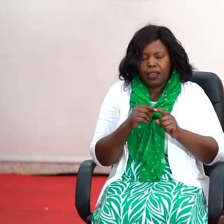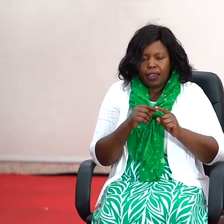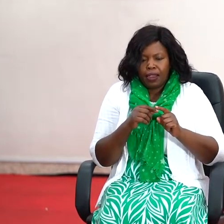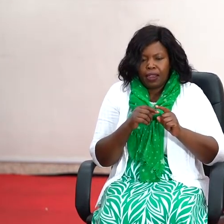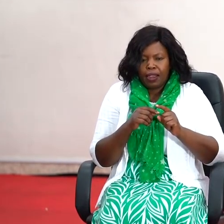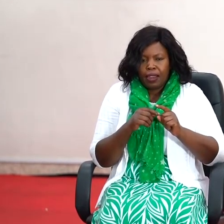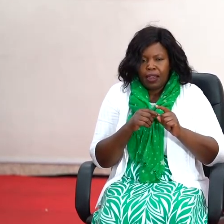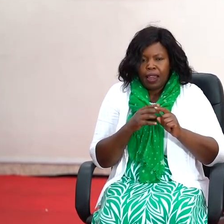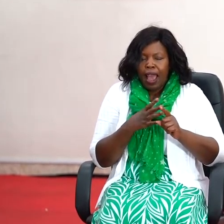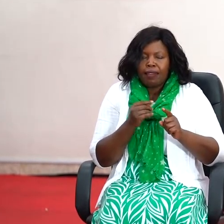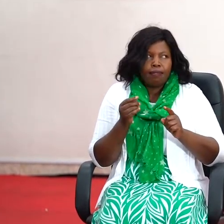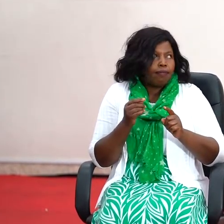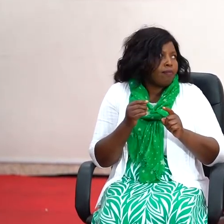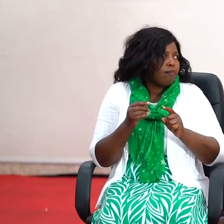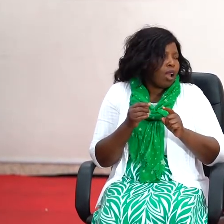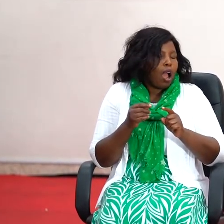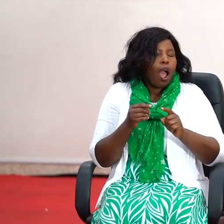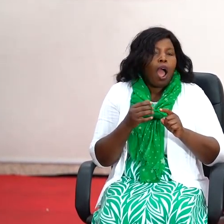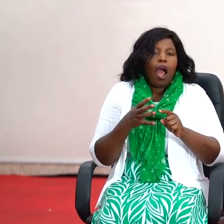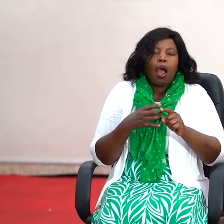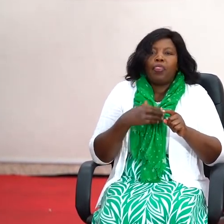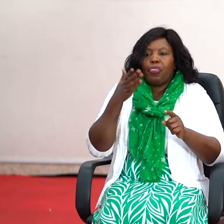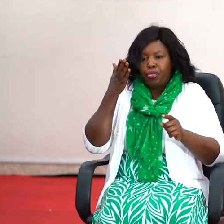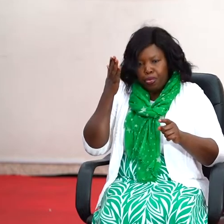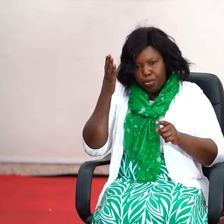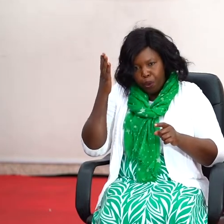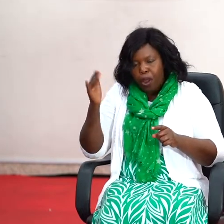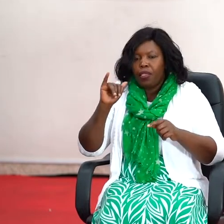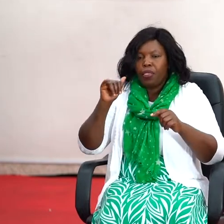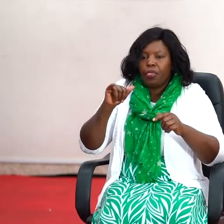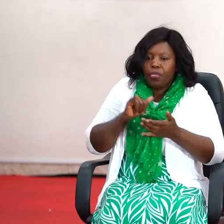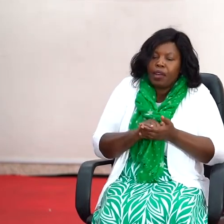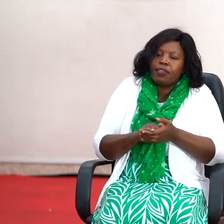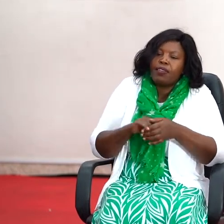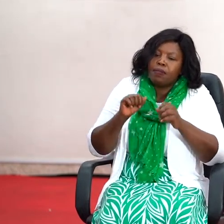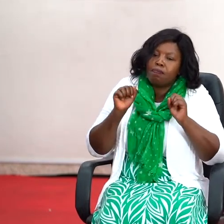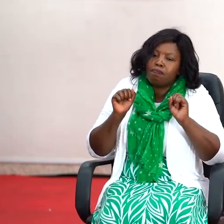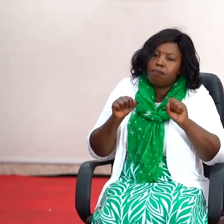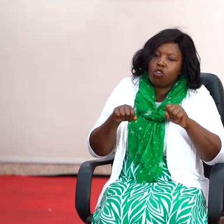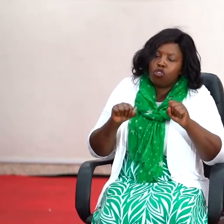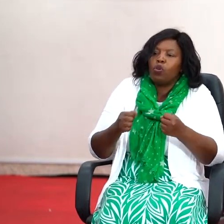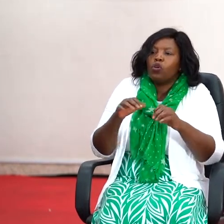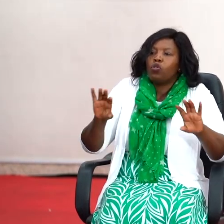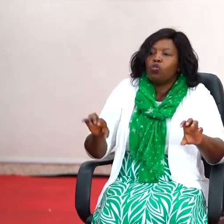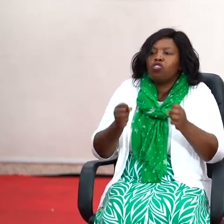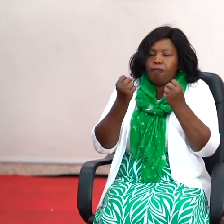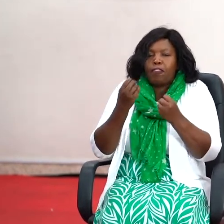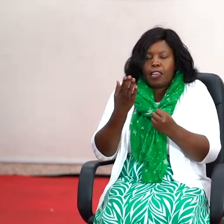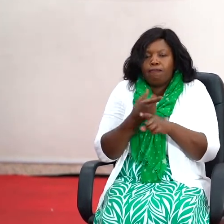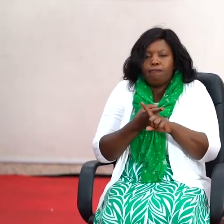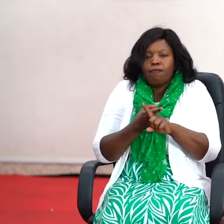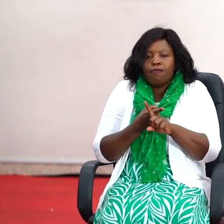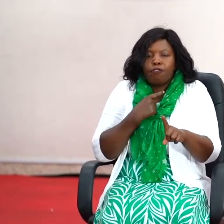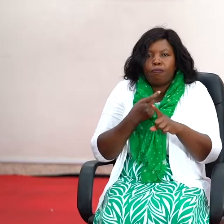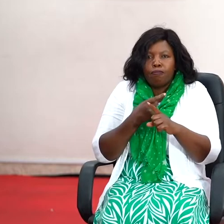and to the one who could be able to save him from death. And so we see that we